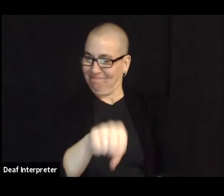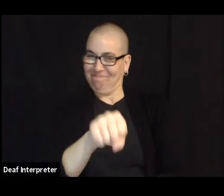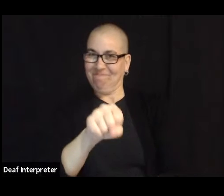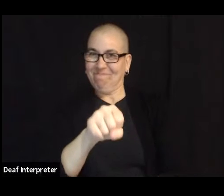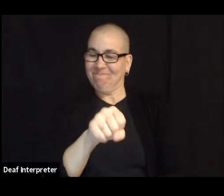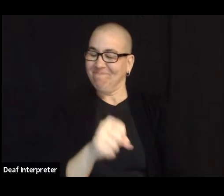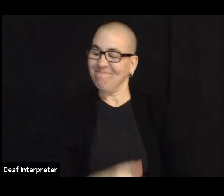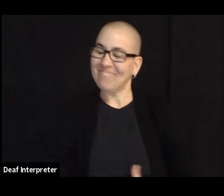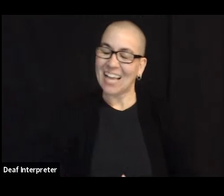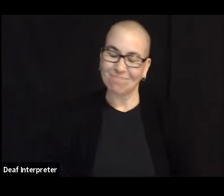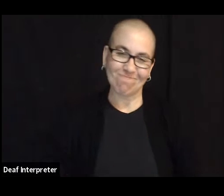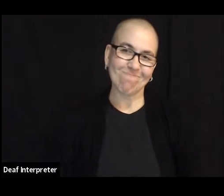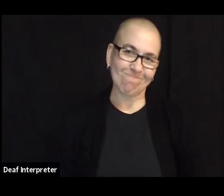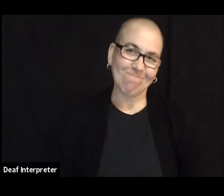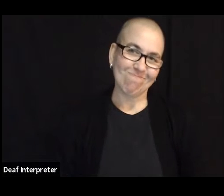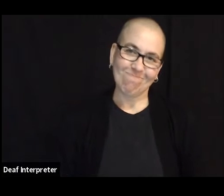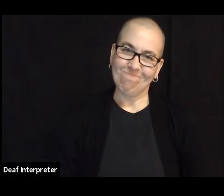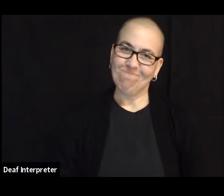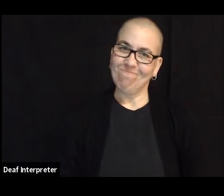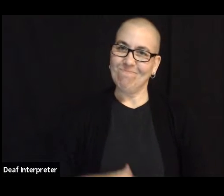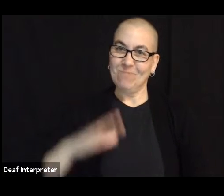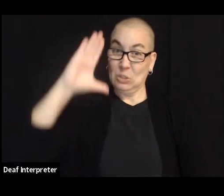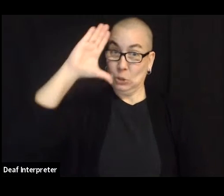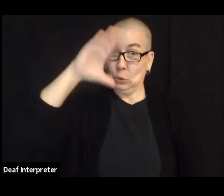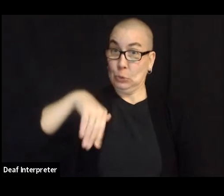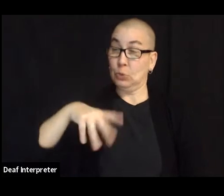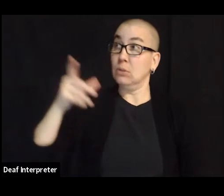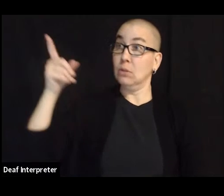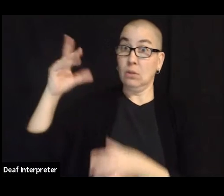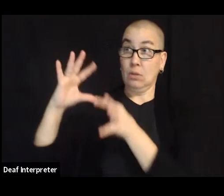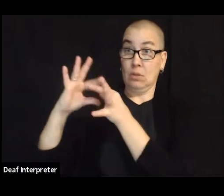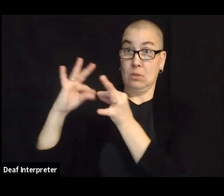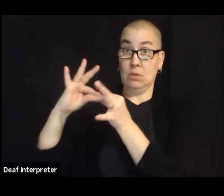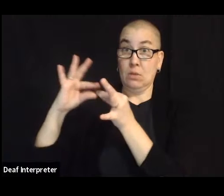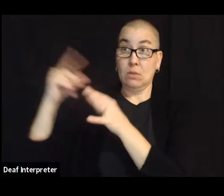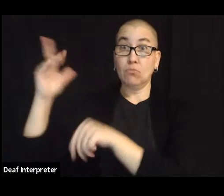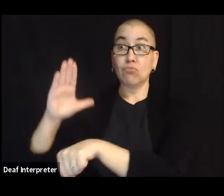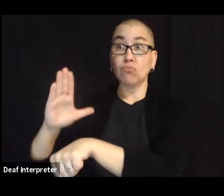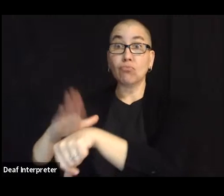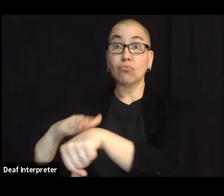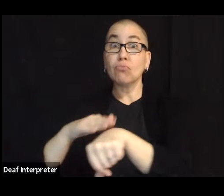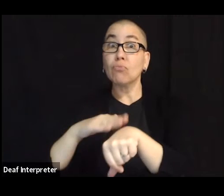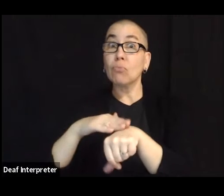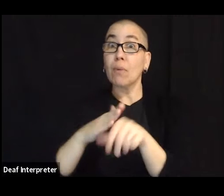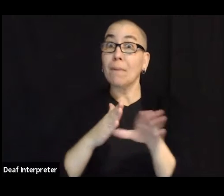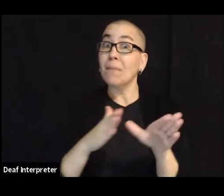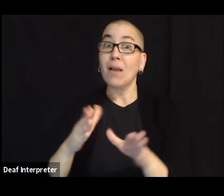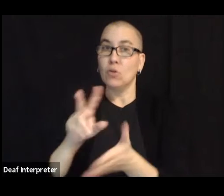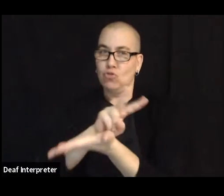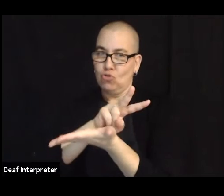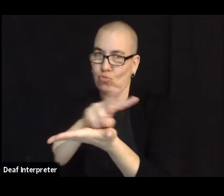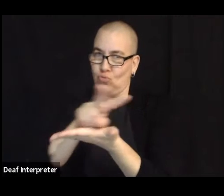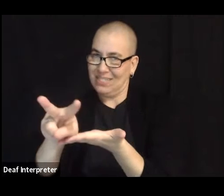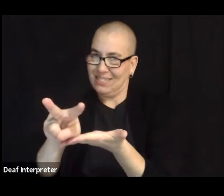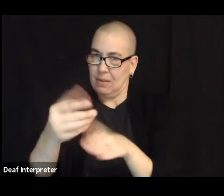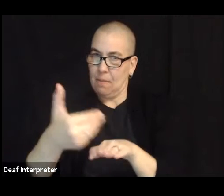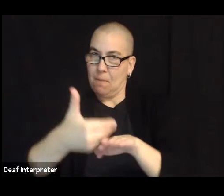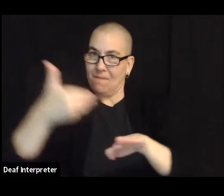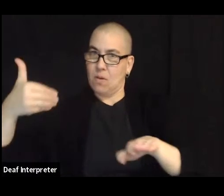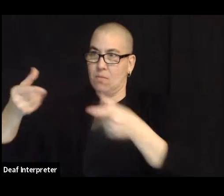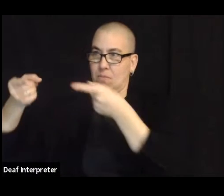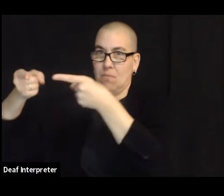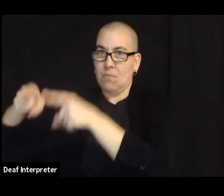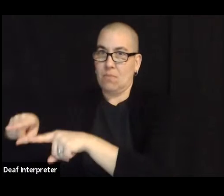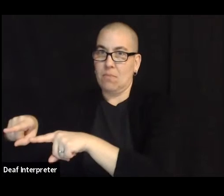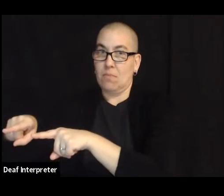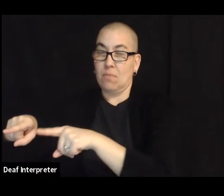to provide states with a couple of weeks before they made any changes. And if you're tracking the dates, there will be a new